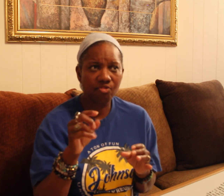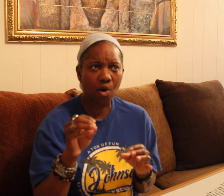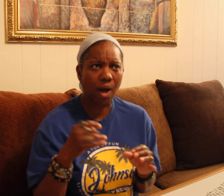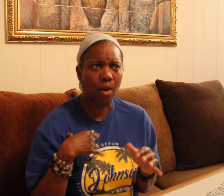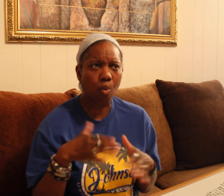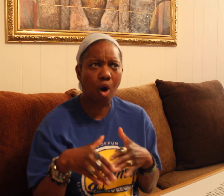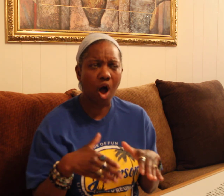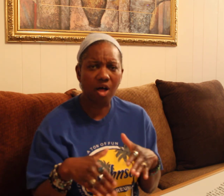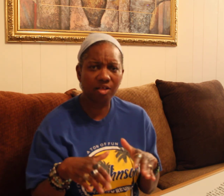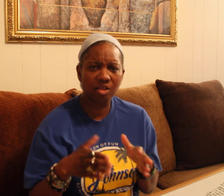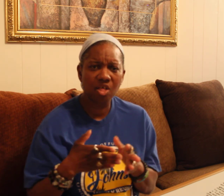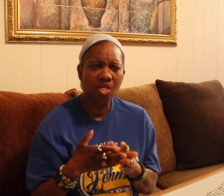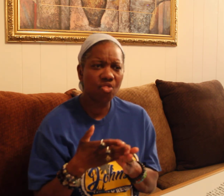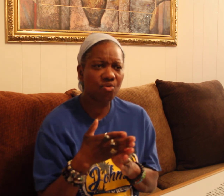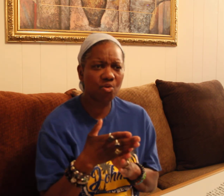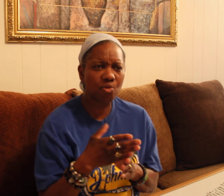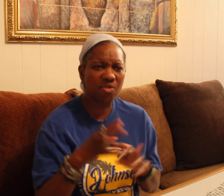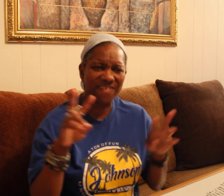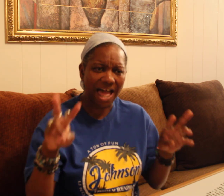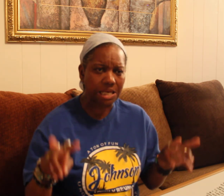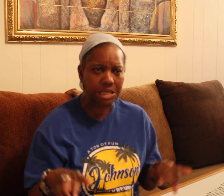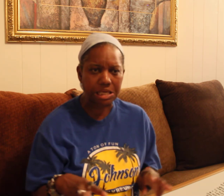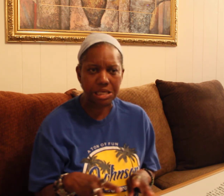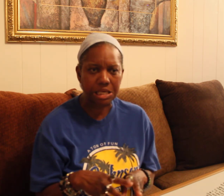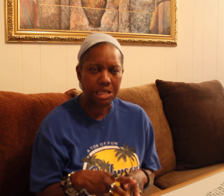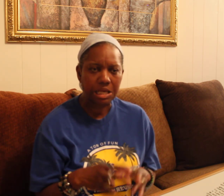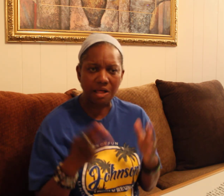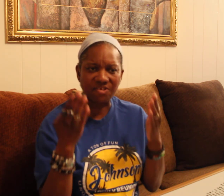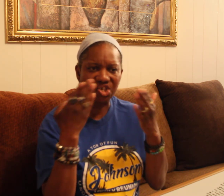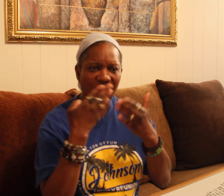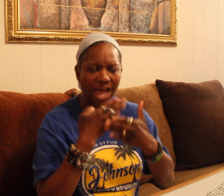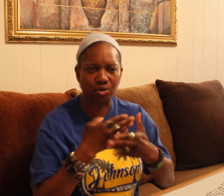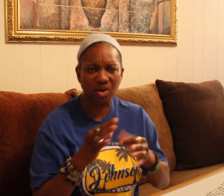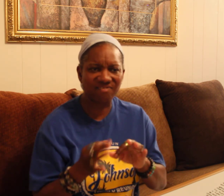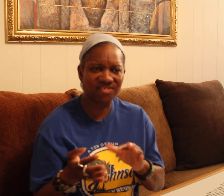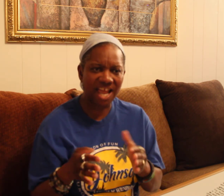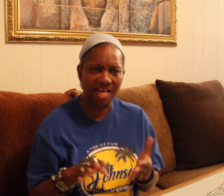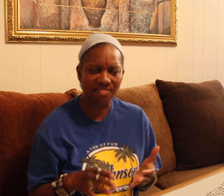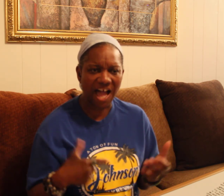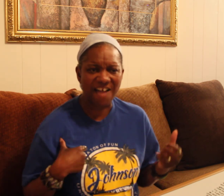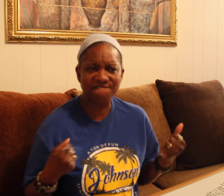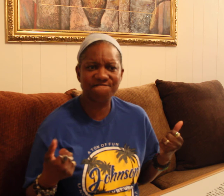though I walk through the valley of the shadow of death,